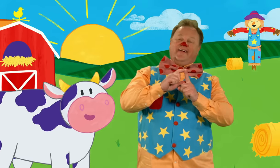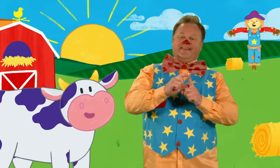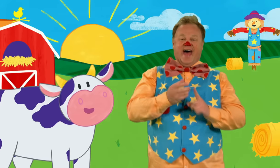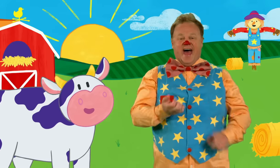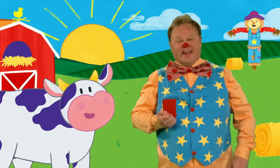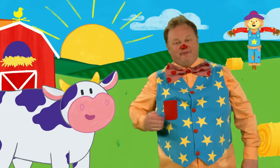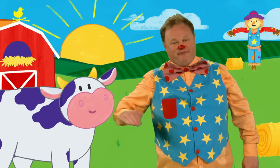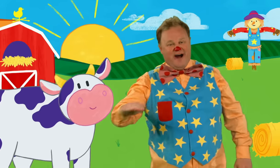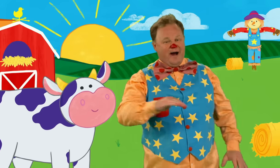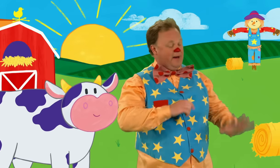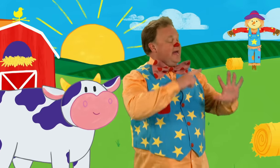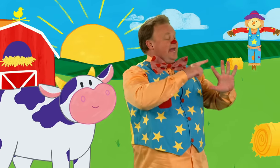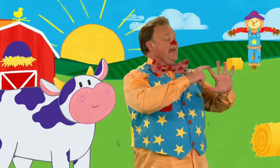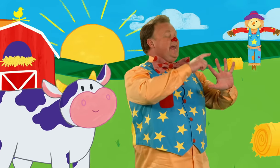MacDonald had a farm,